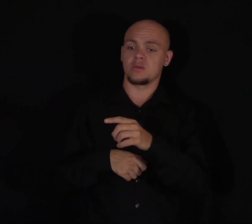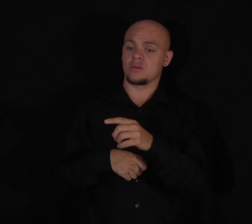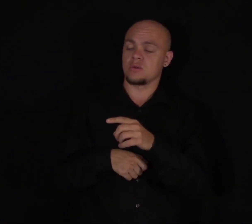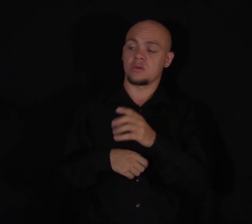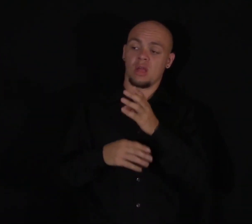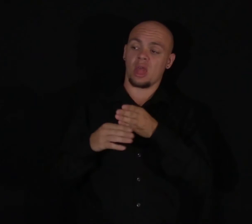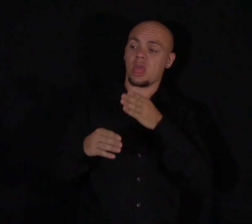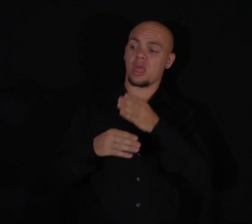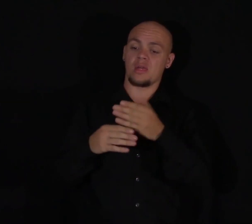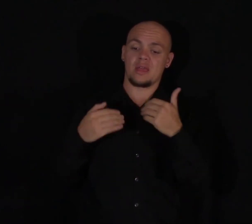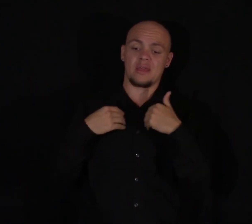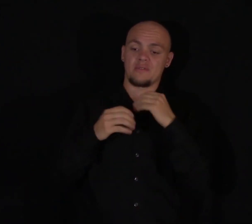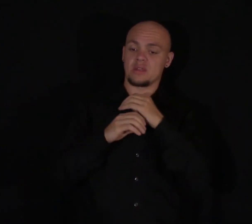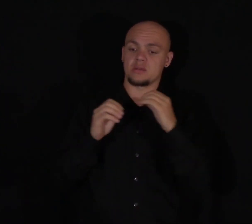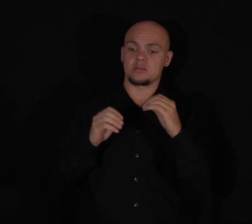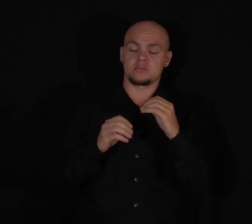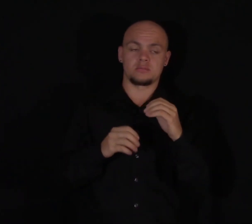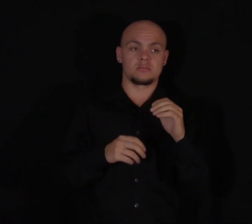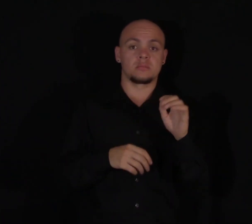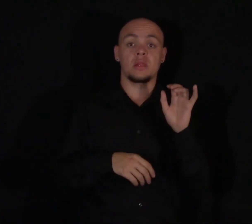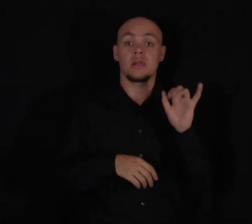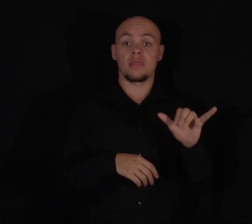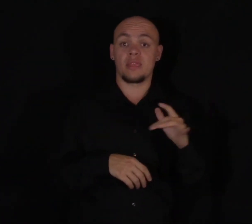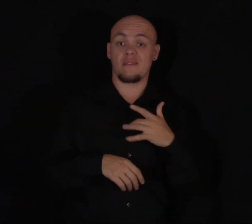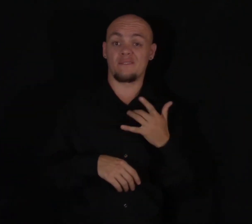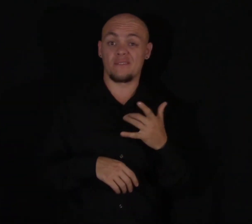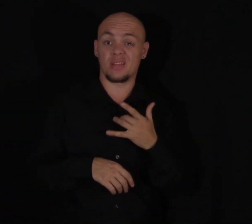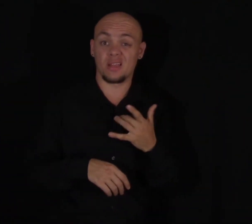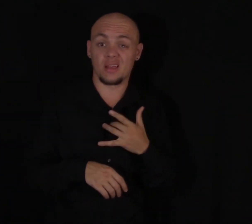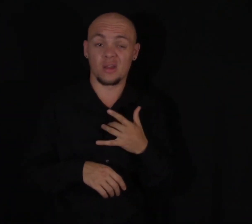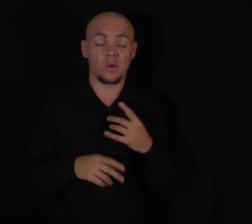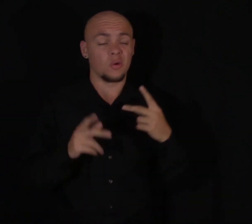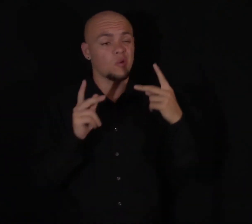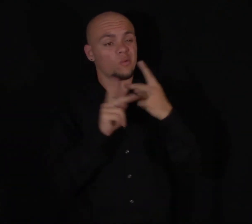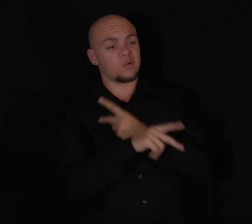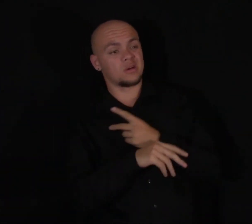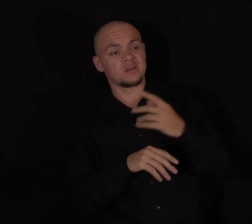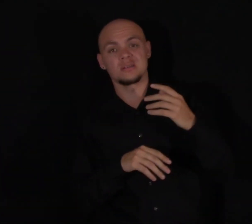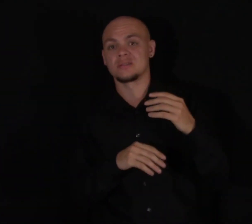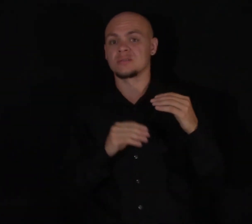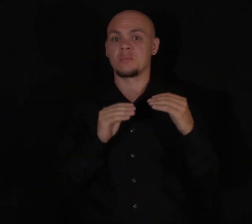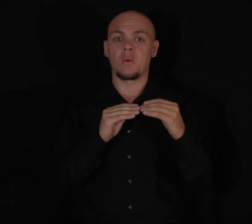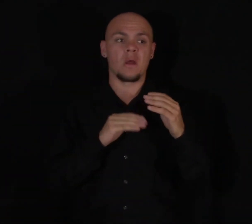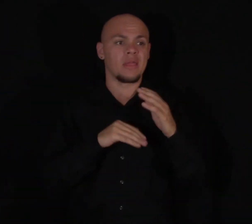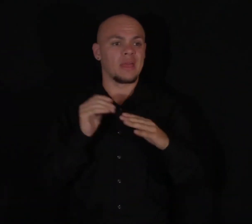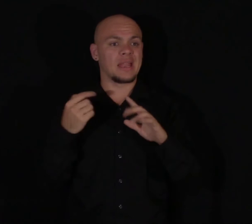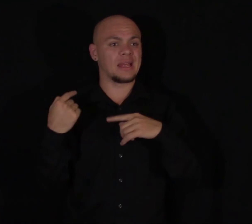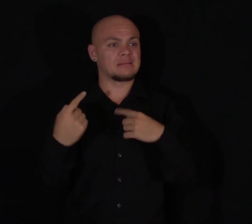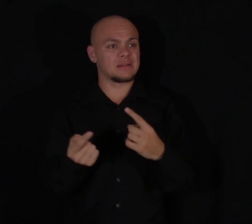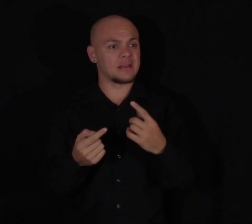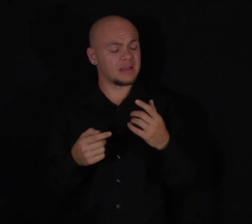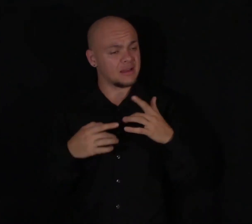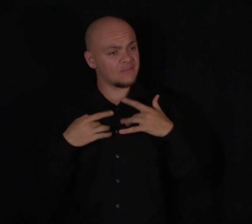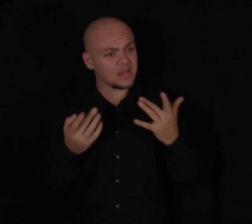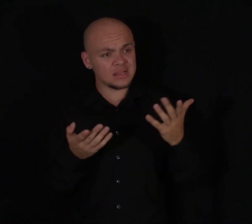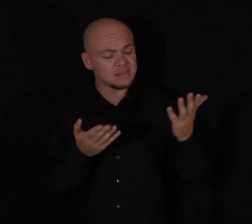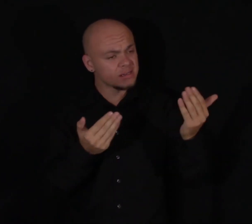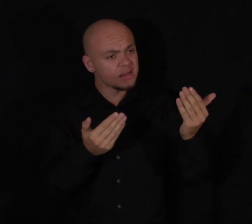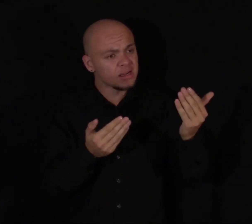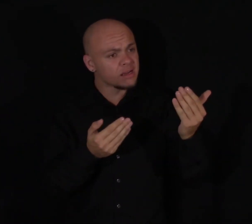kind. This suspense is 1,000 times worse than the most horrible event. Tell me what new scene of death has been